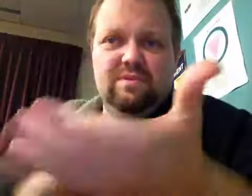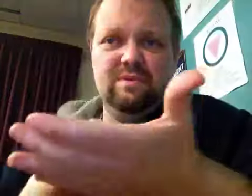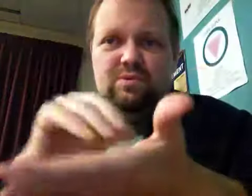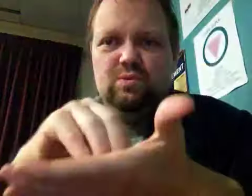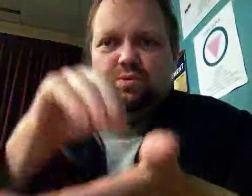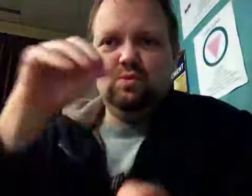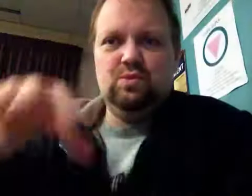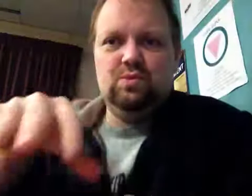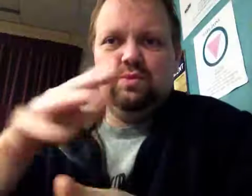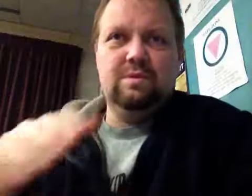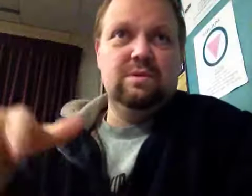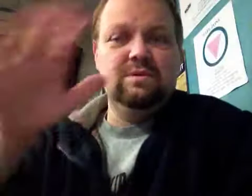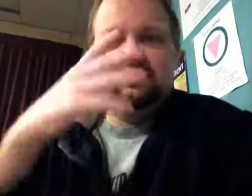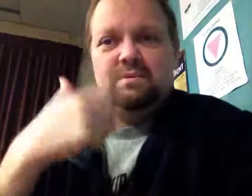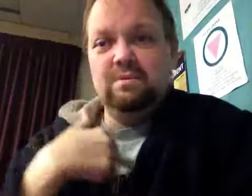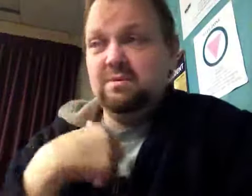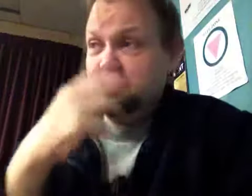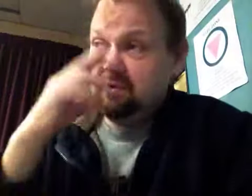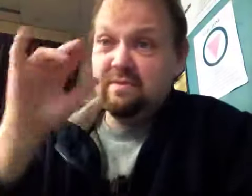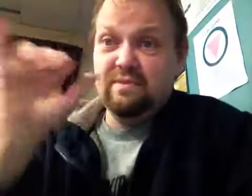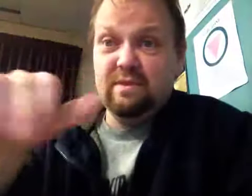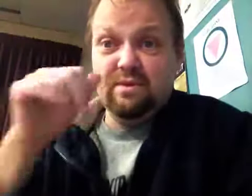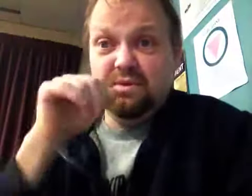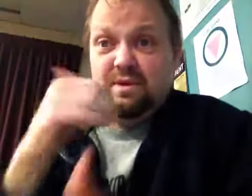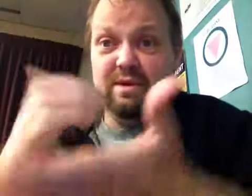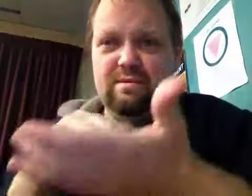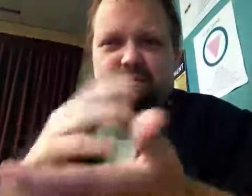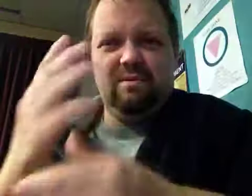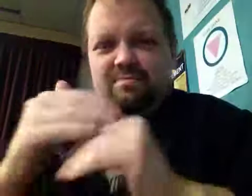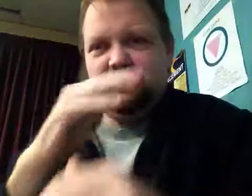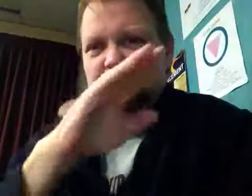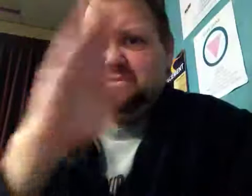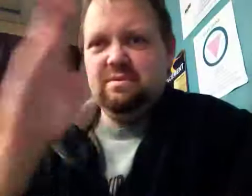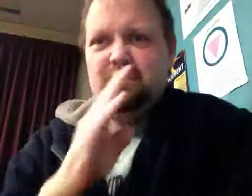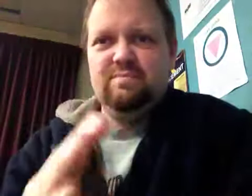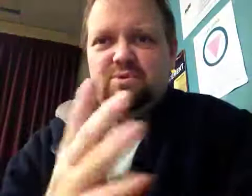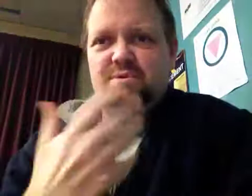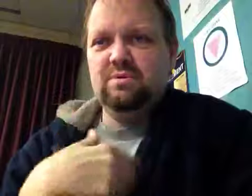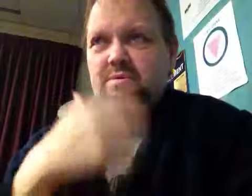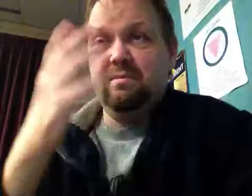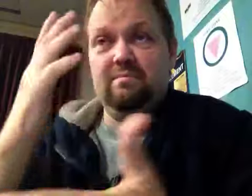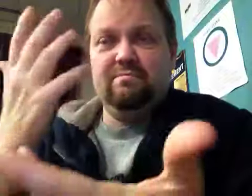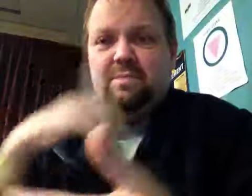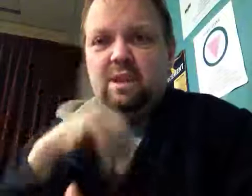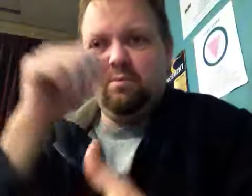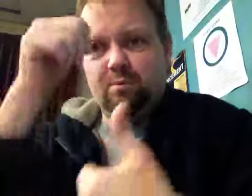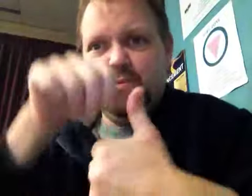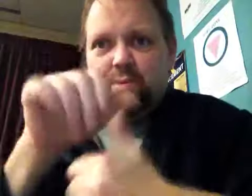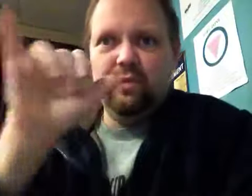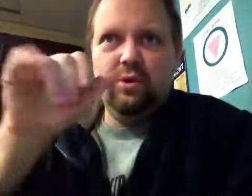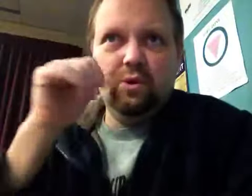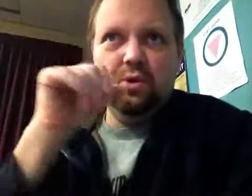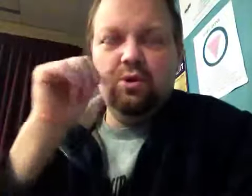consults, have disappeared in the last year, cleared as they would. Today, we asked the government watchdog at the government's